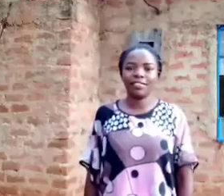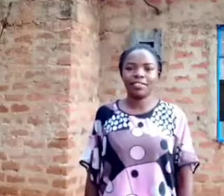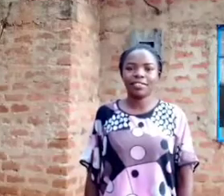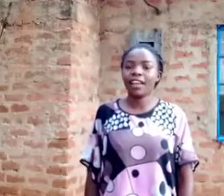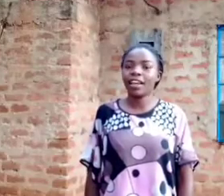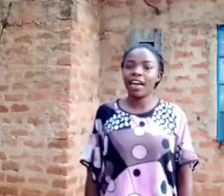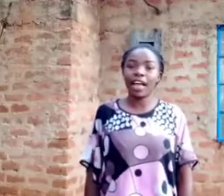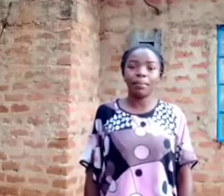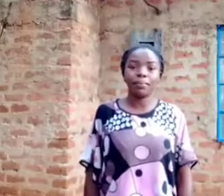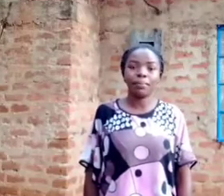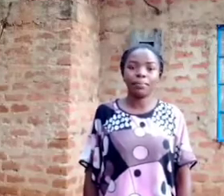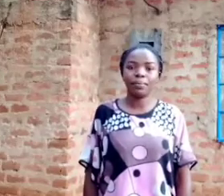Calm,